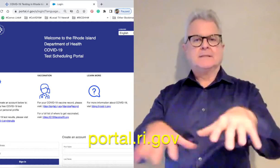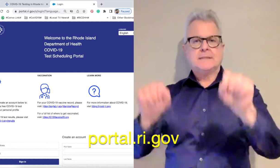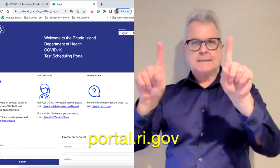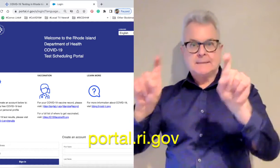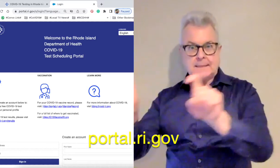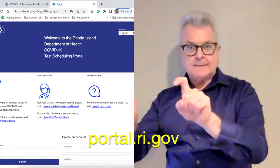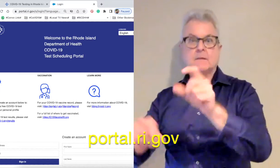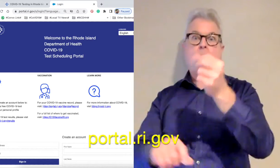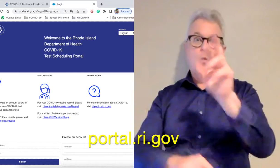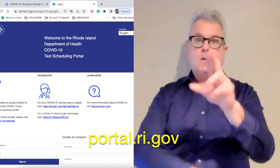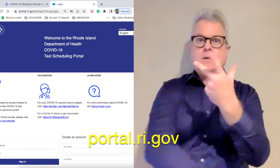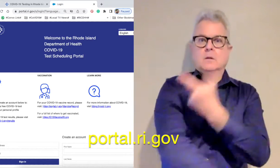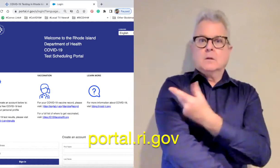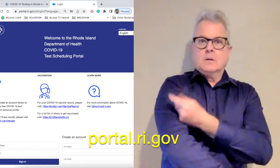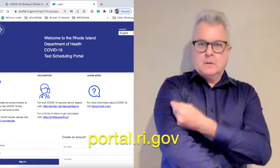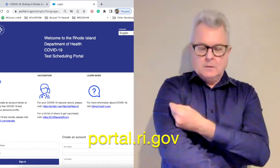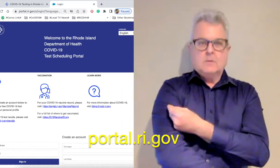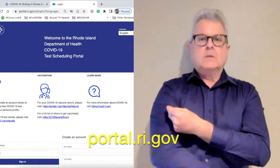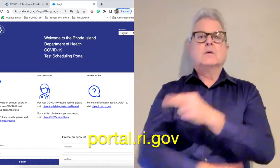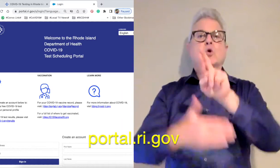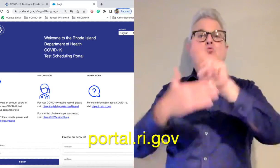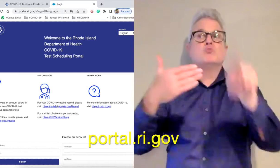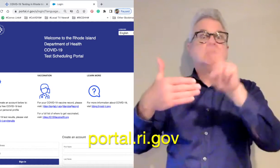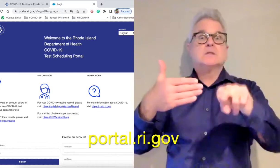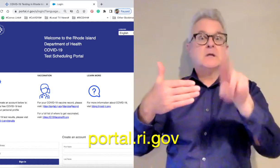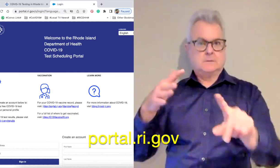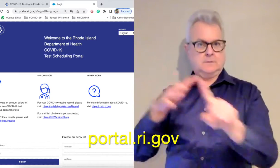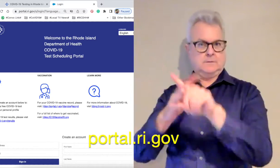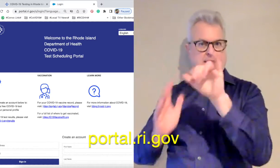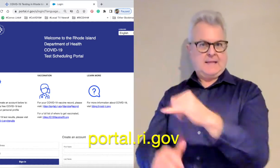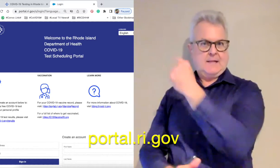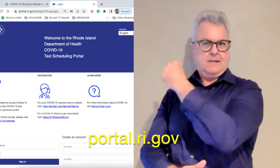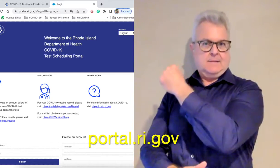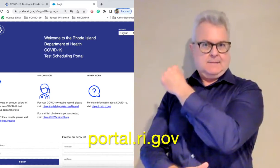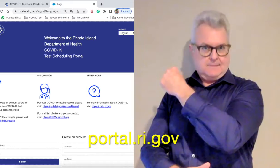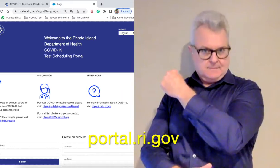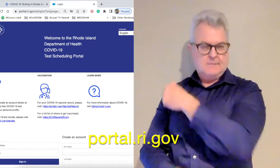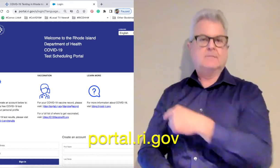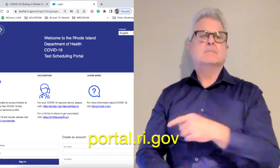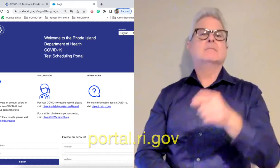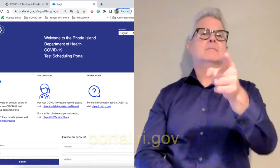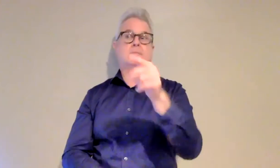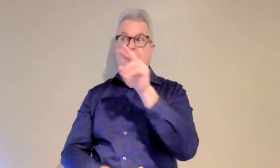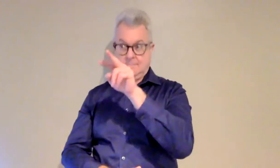Your personal account will be there if you're going to take a test or a vaccine shot. The results will show up in that portal.